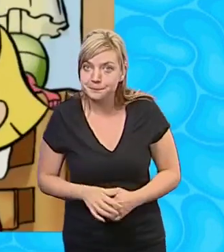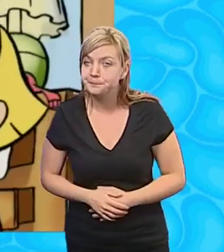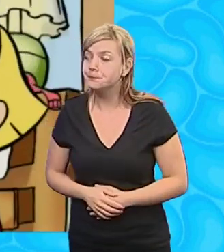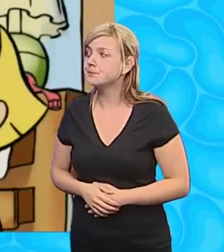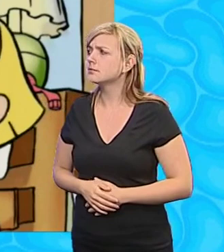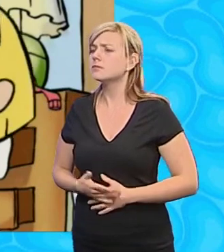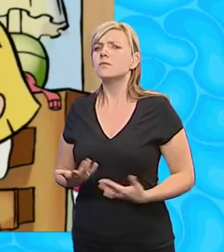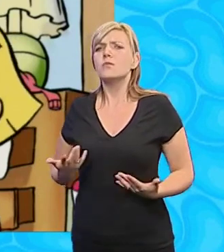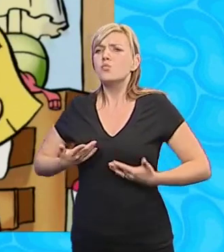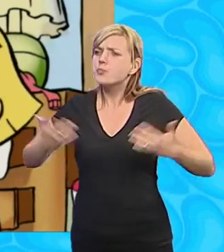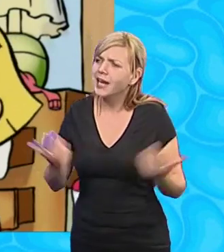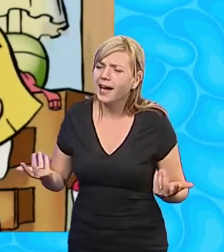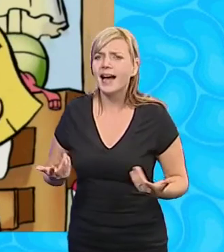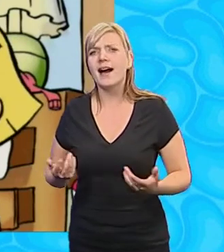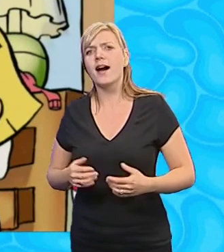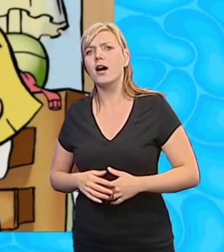could they be?